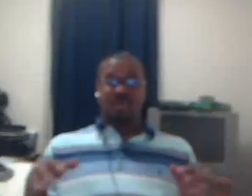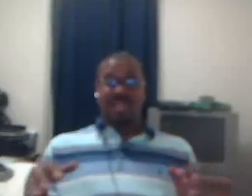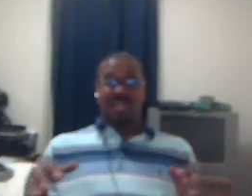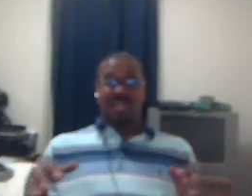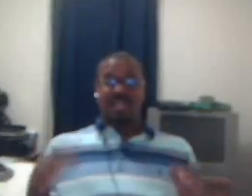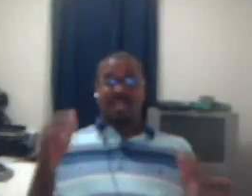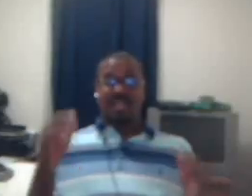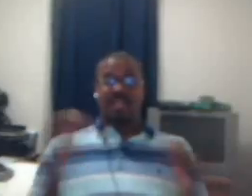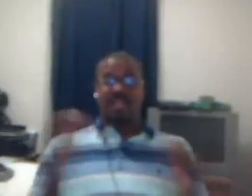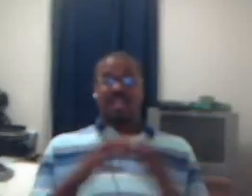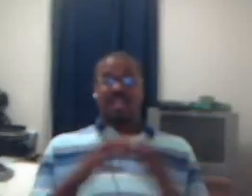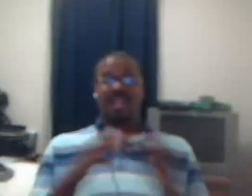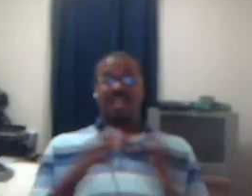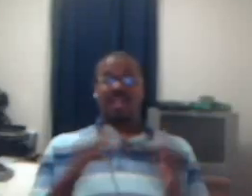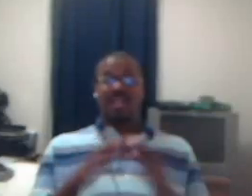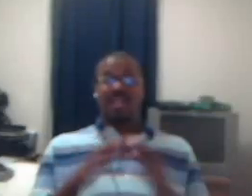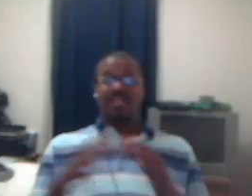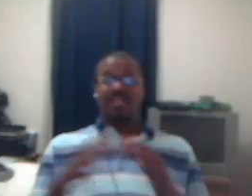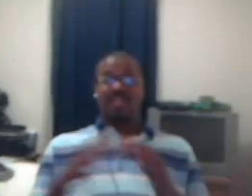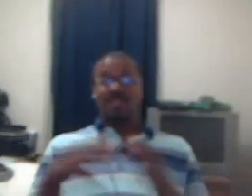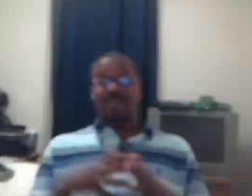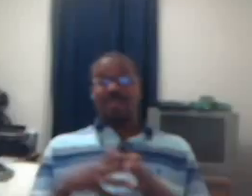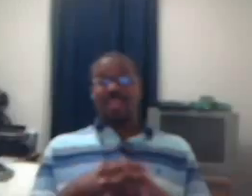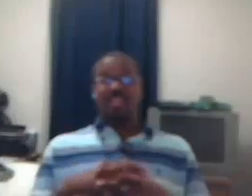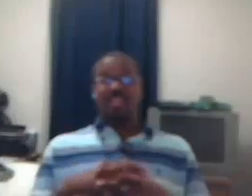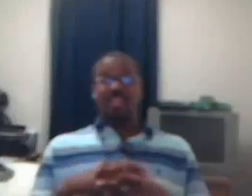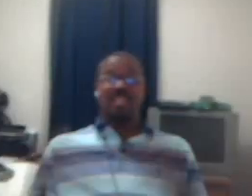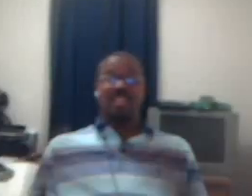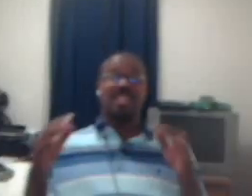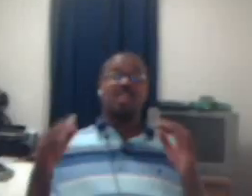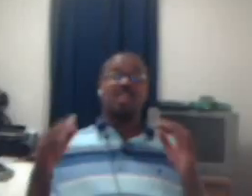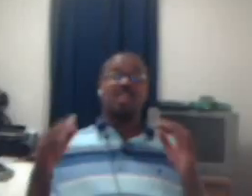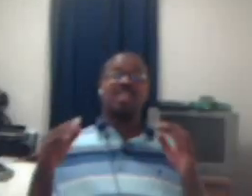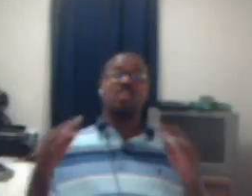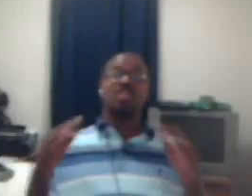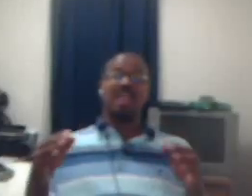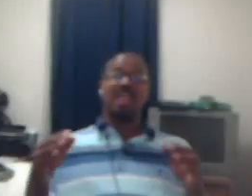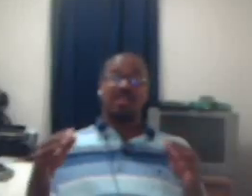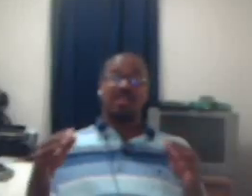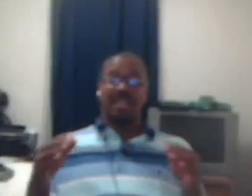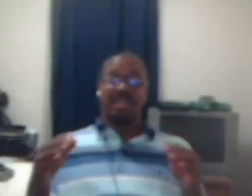okay? And not all Asian women is bad. Y'all need to know that, okay?